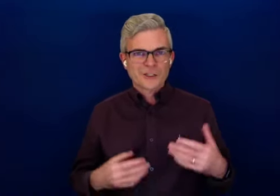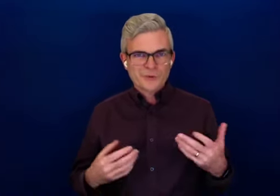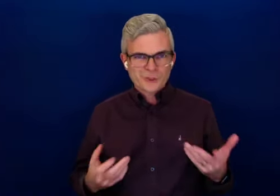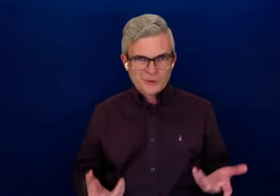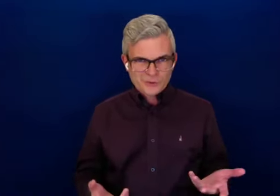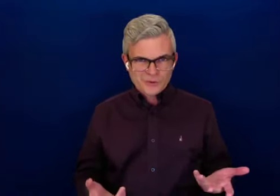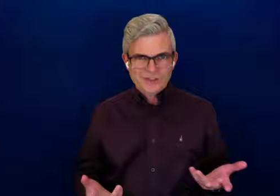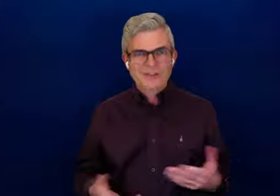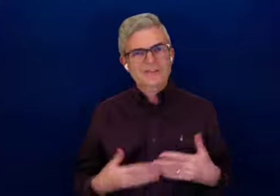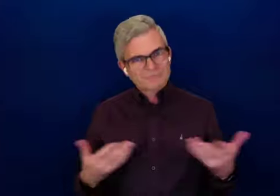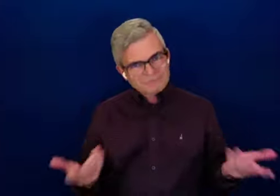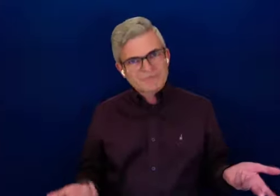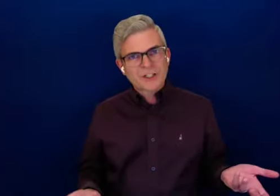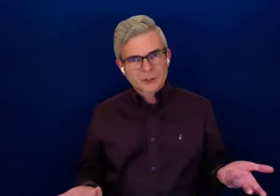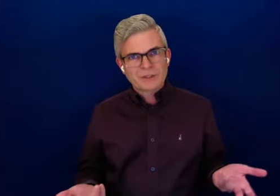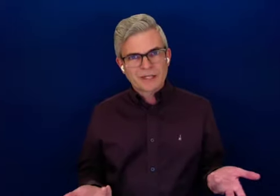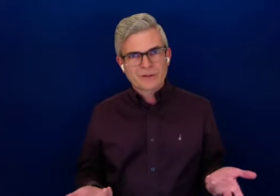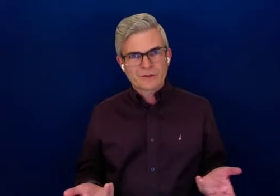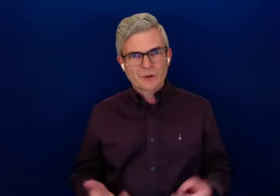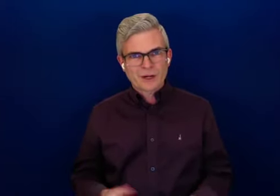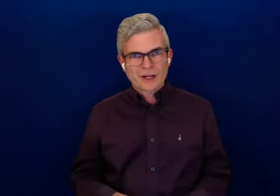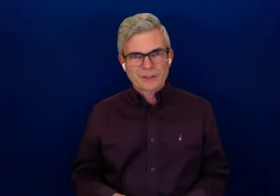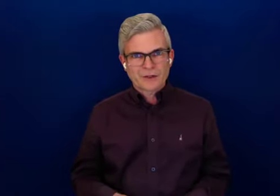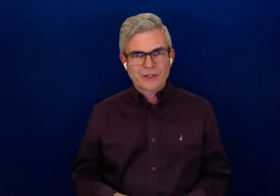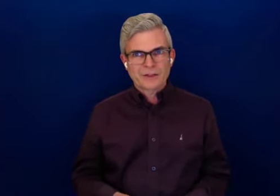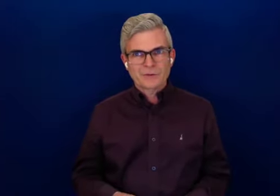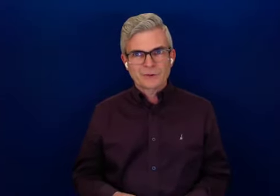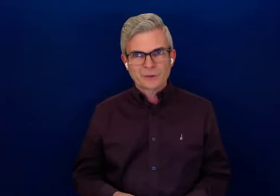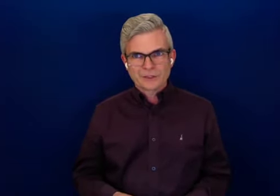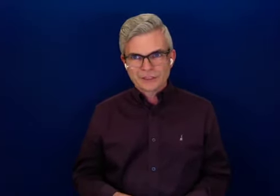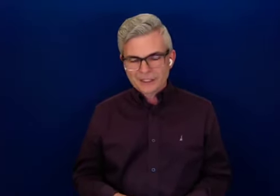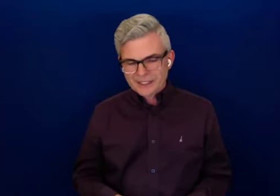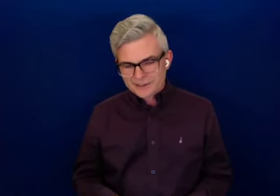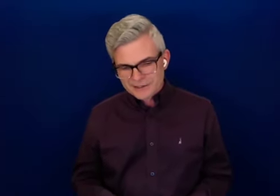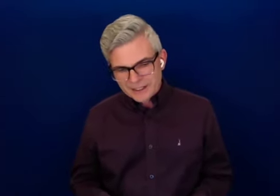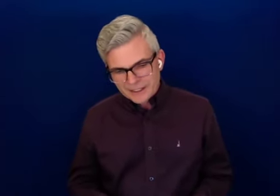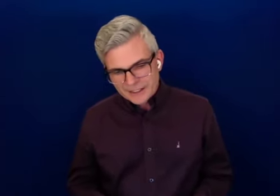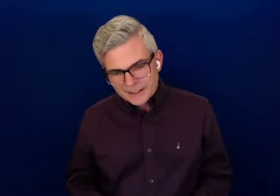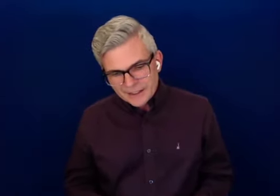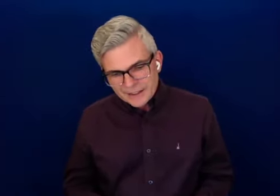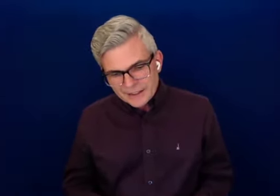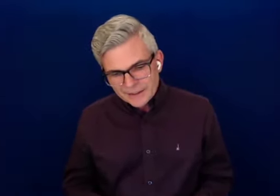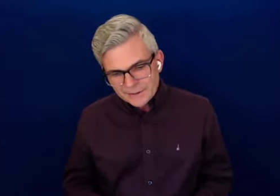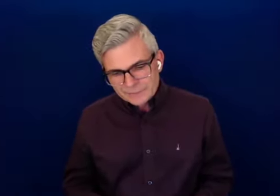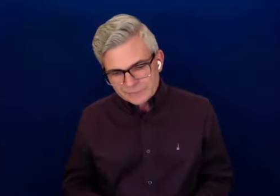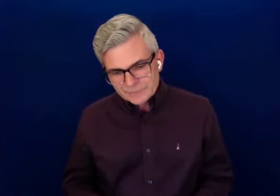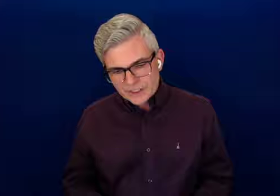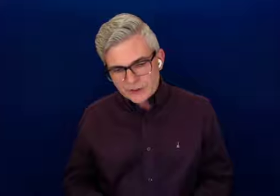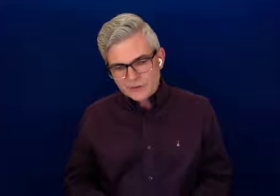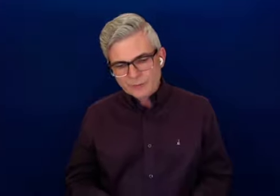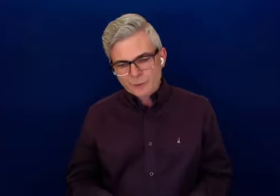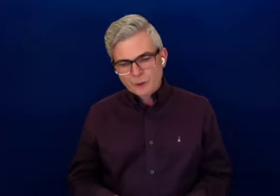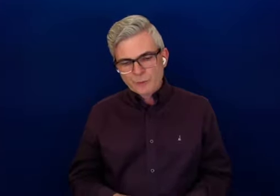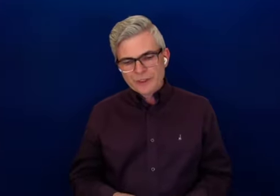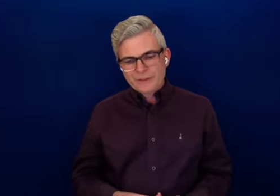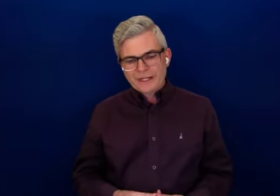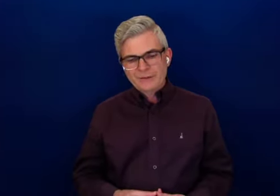you use a good amount of the vocabulary that you've learned in class. Use appropriate amount